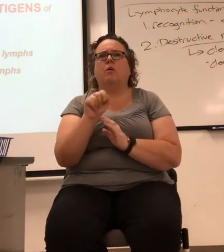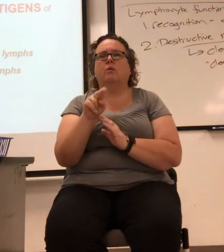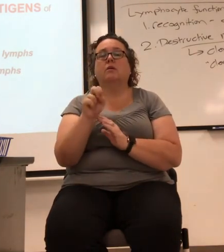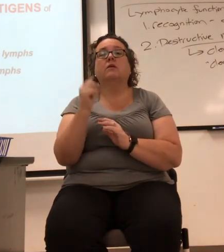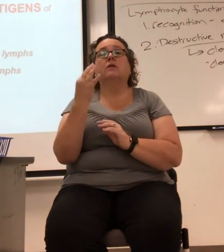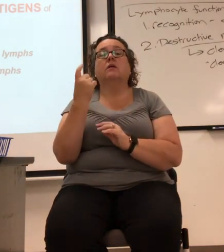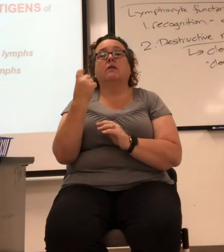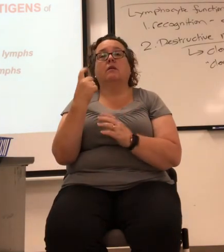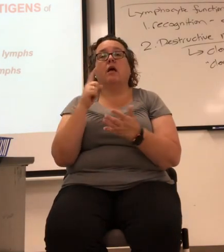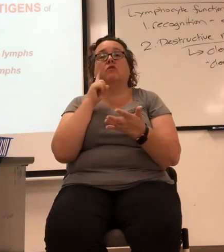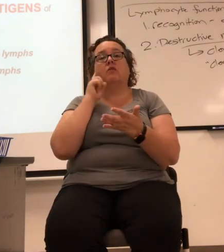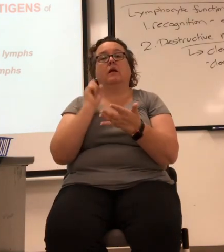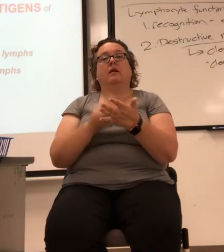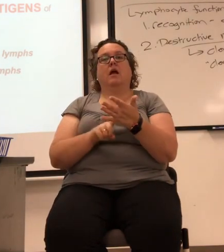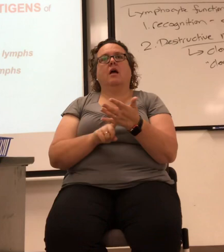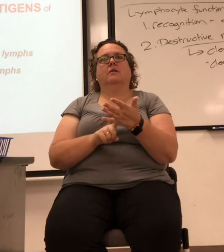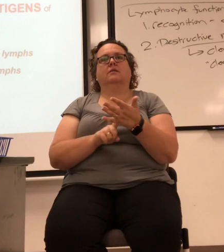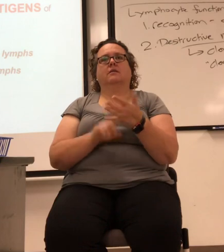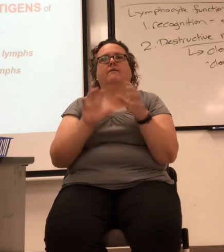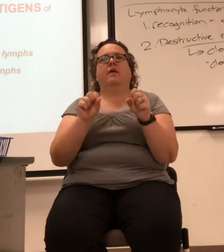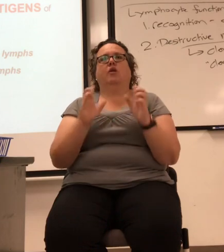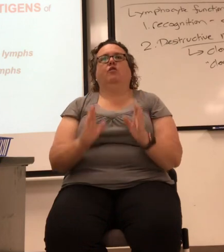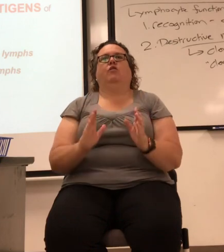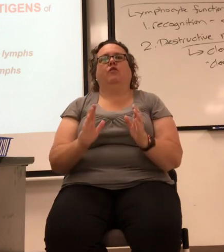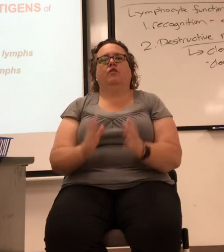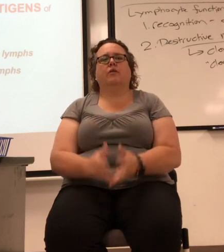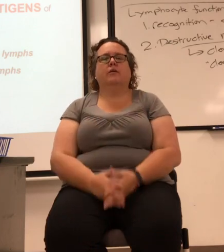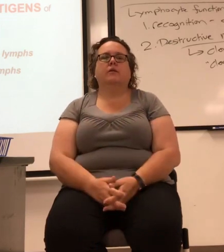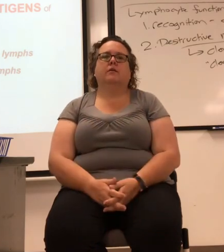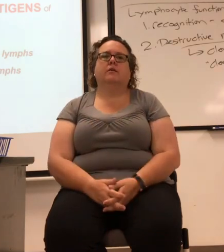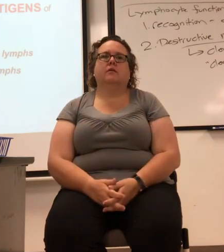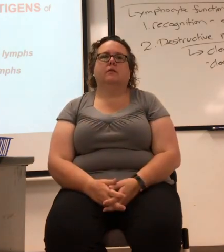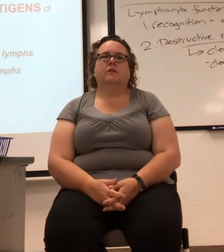that recognized the invader in the first place.